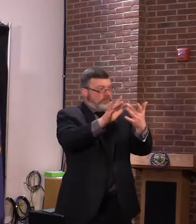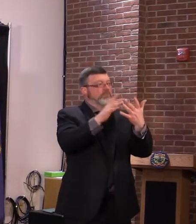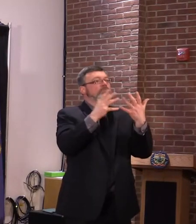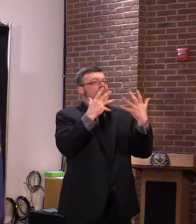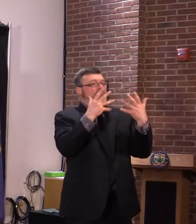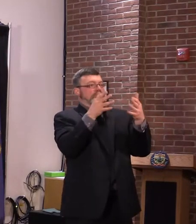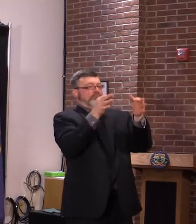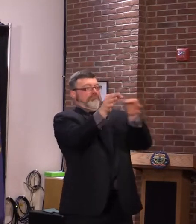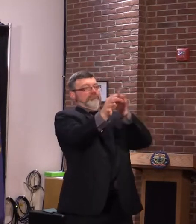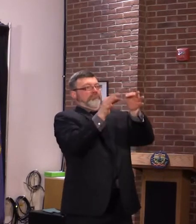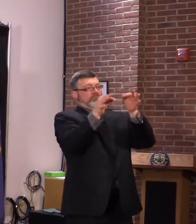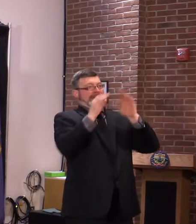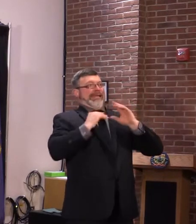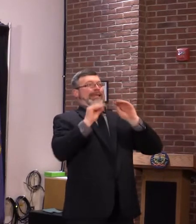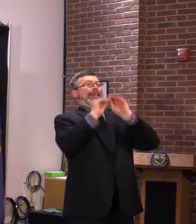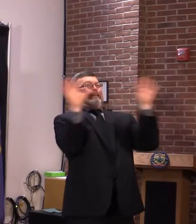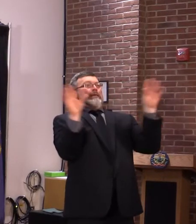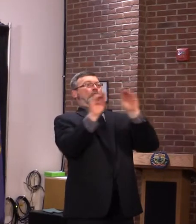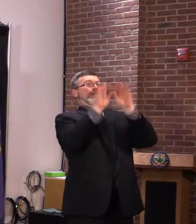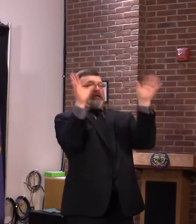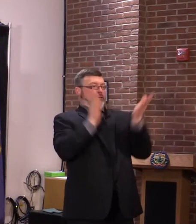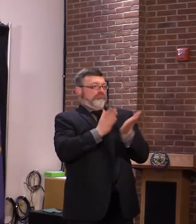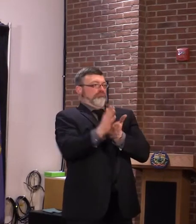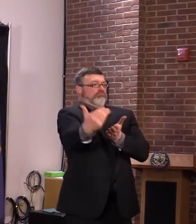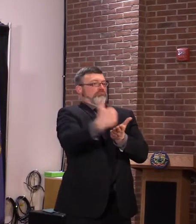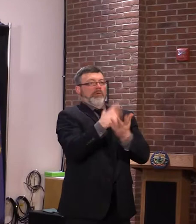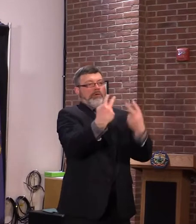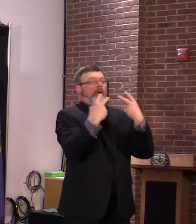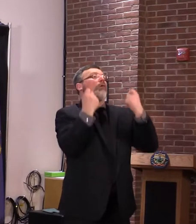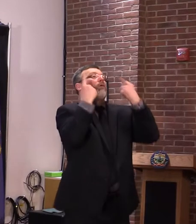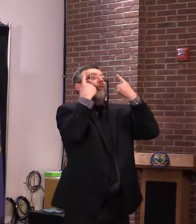to take now and talk about what needs you may have.